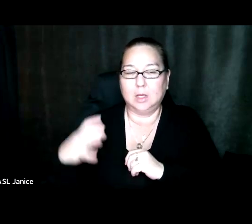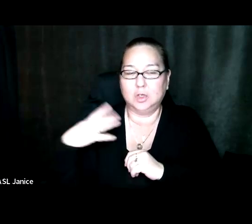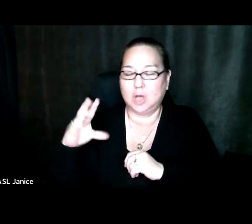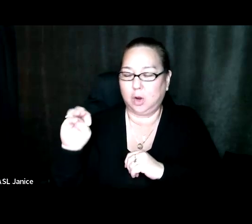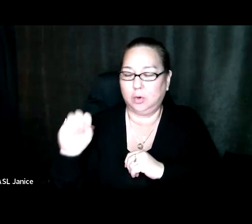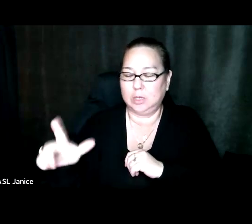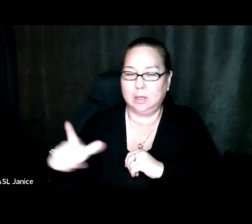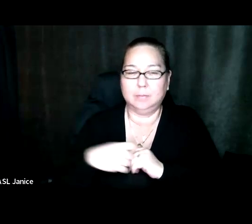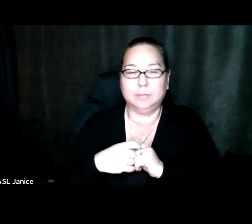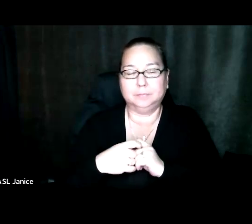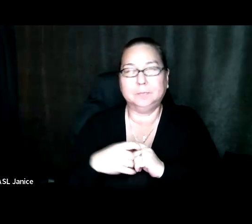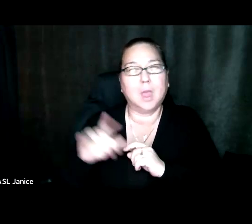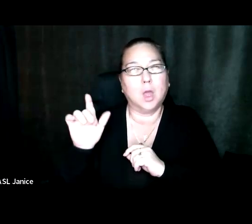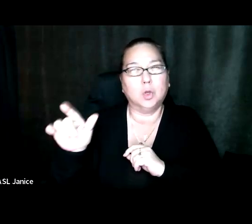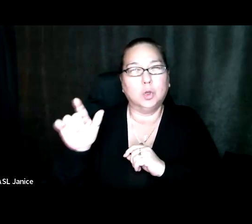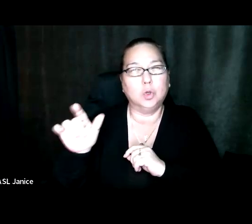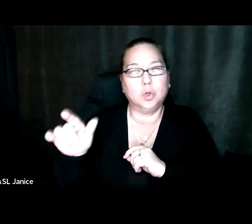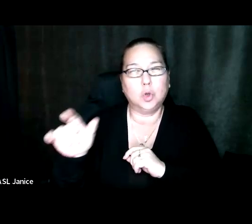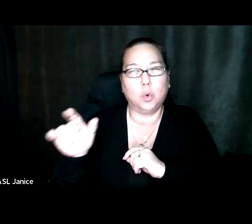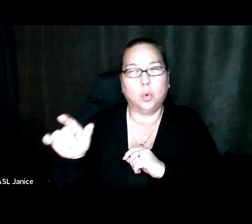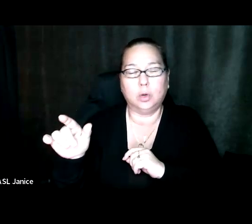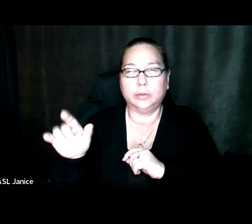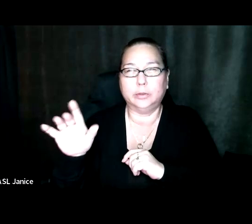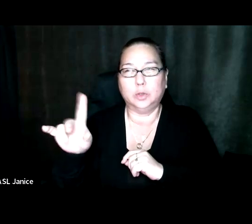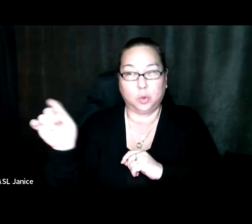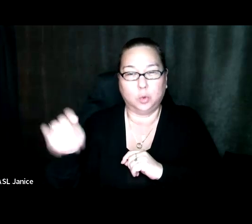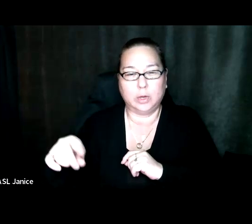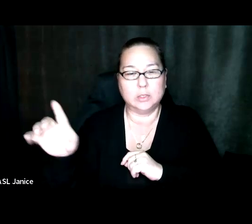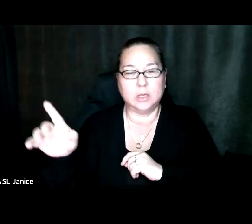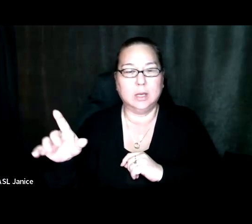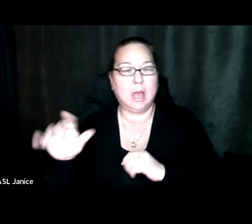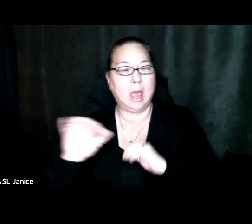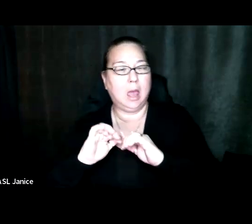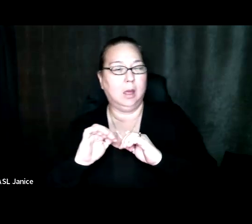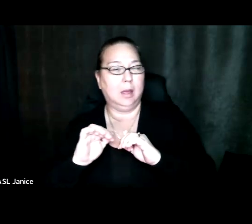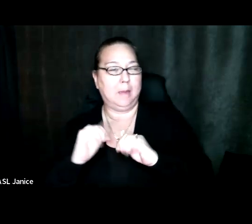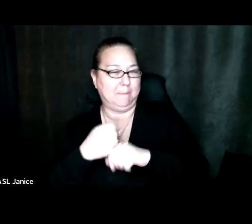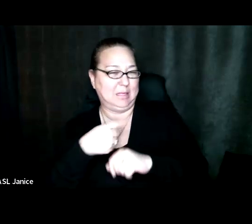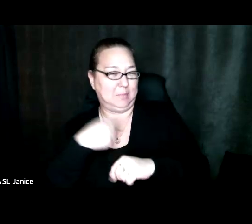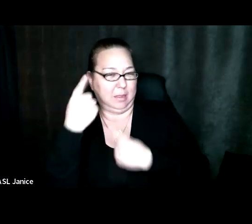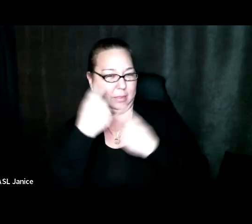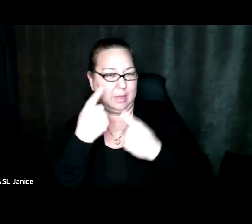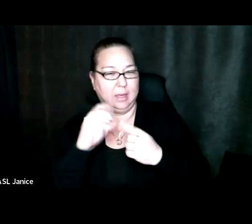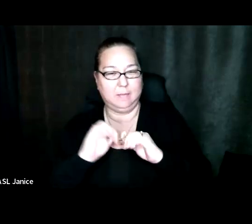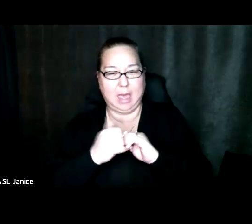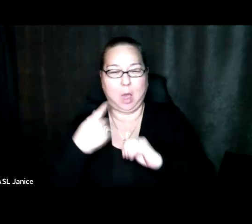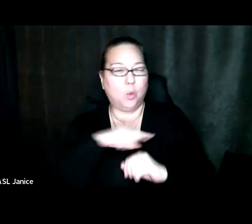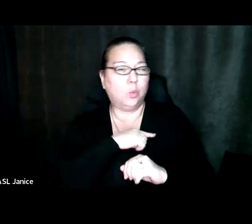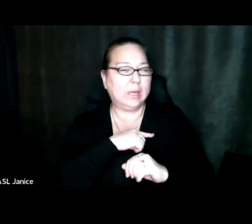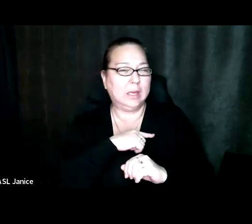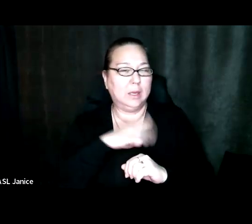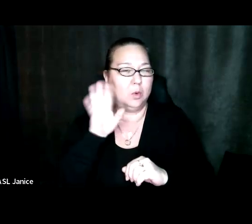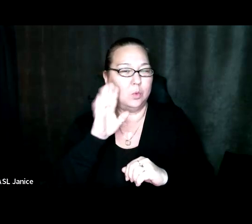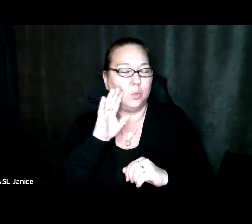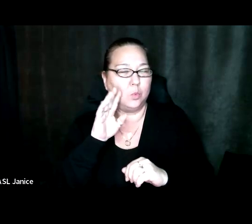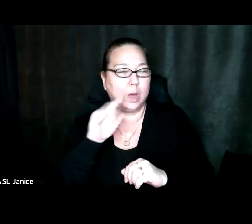surveying within the tiers to figure out perhaps what's behind the decline? Because even as you